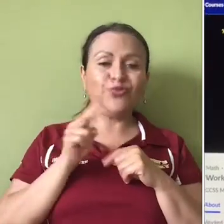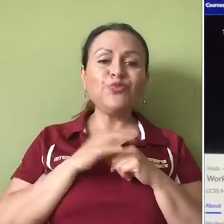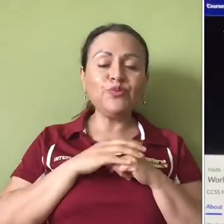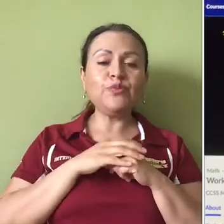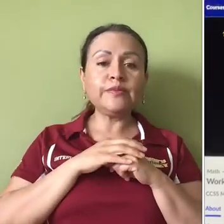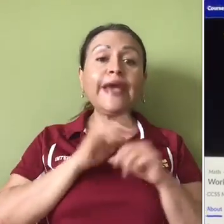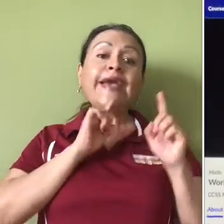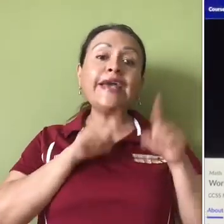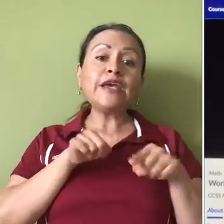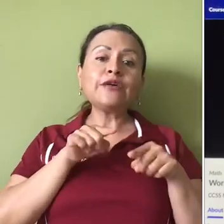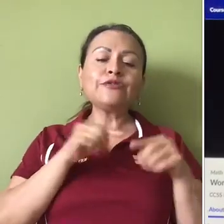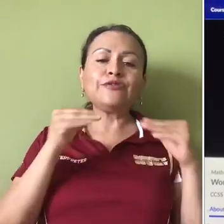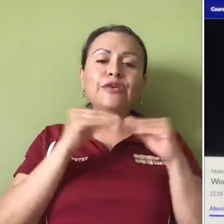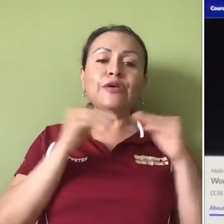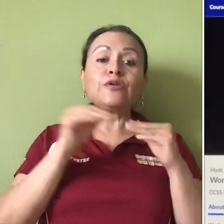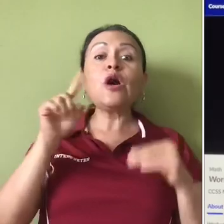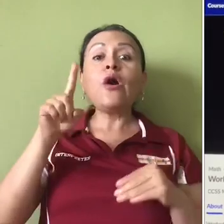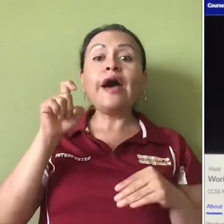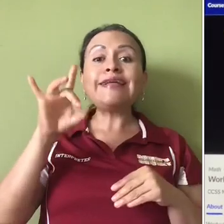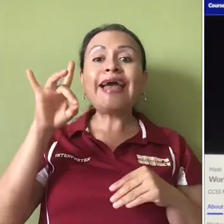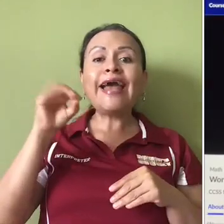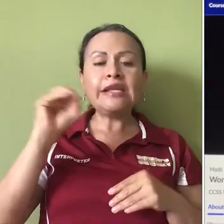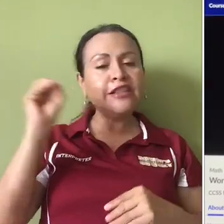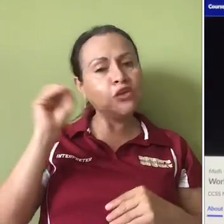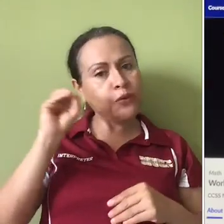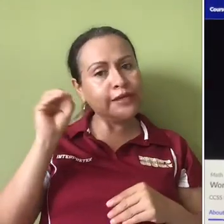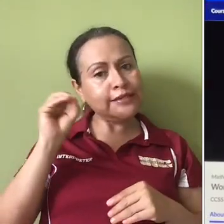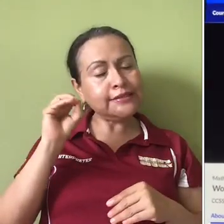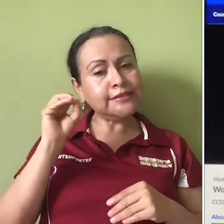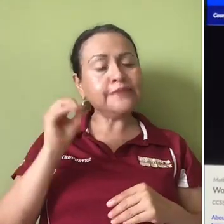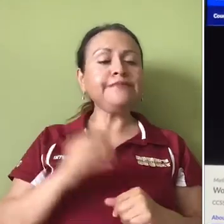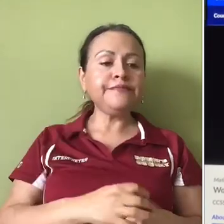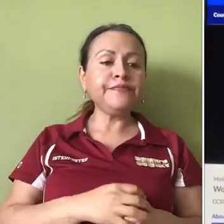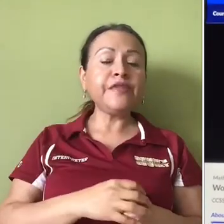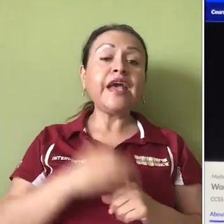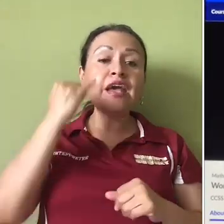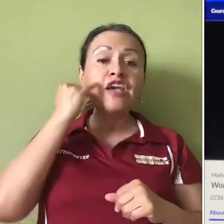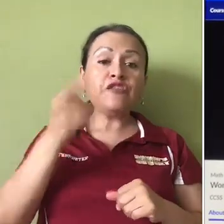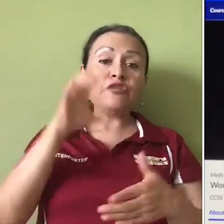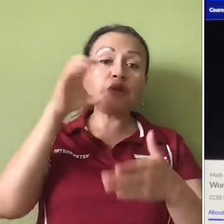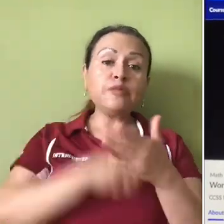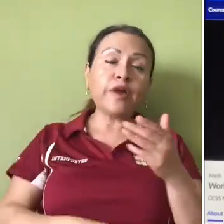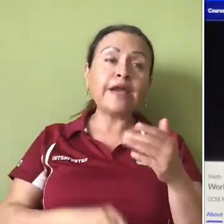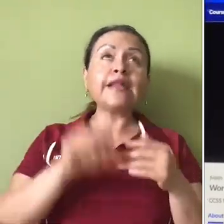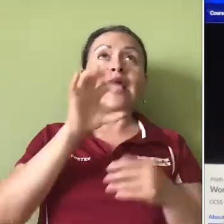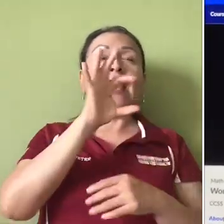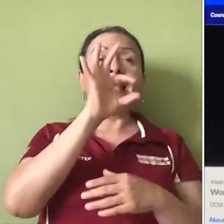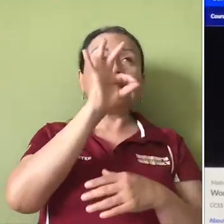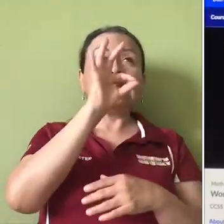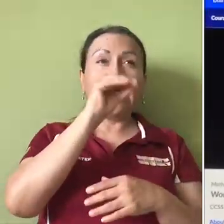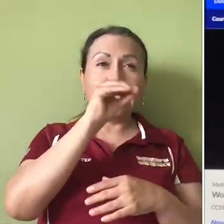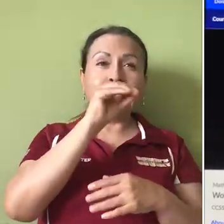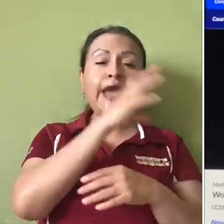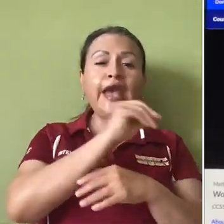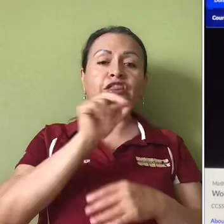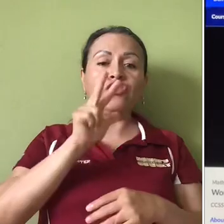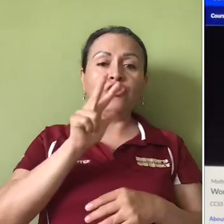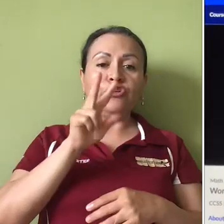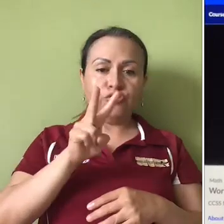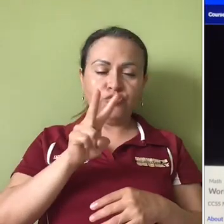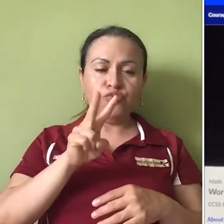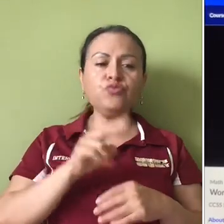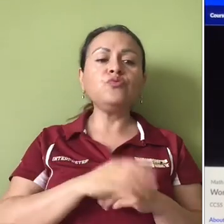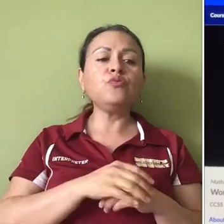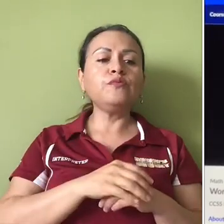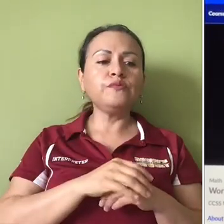is going to be equal to 180 degrees. And so if you subtract 90 and 32 from both sides, so if you subtract